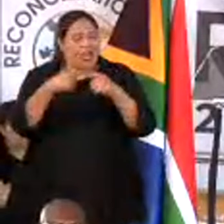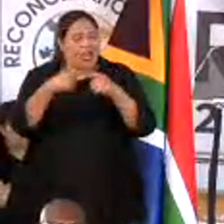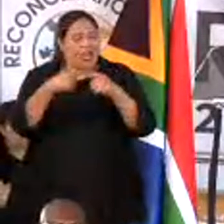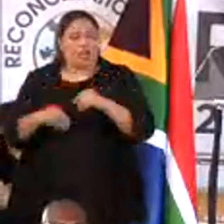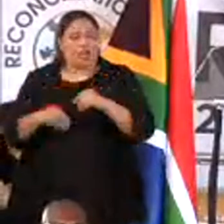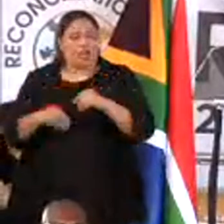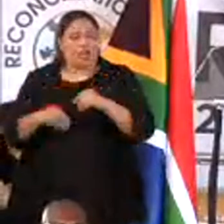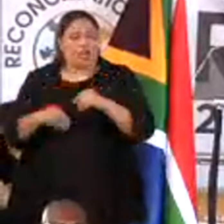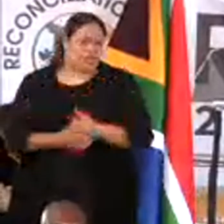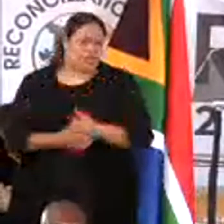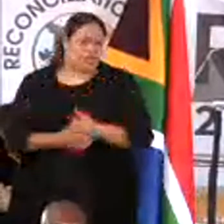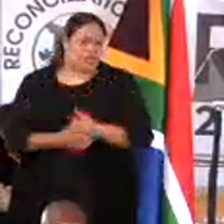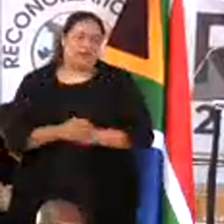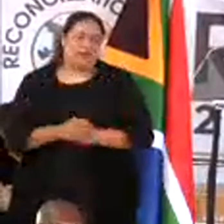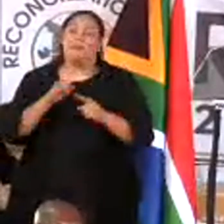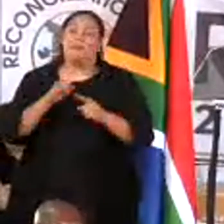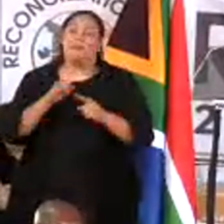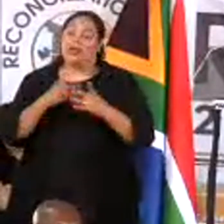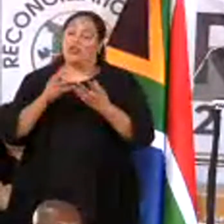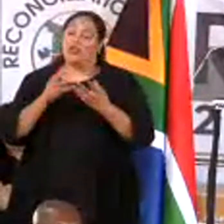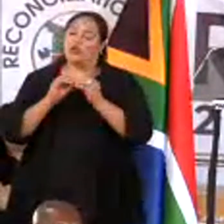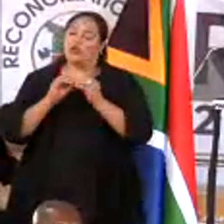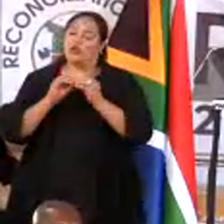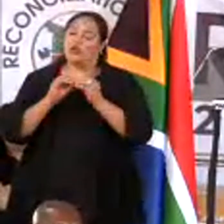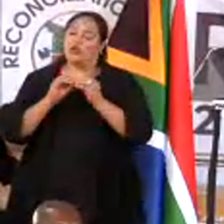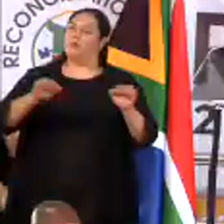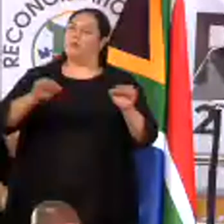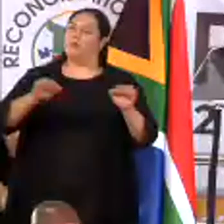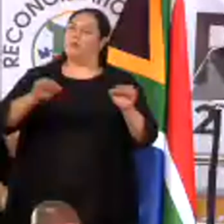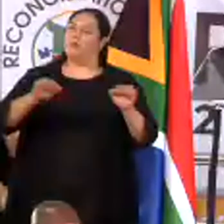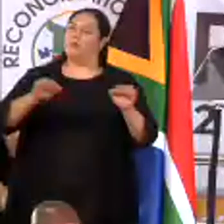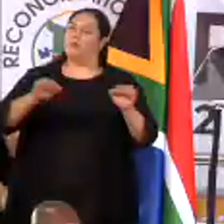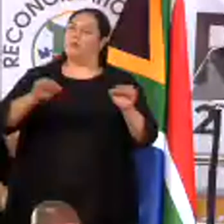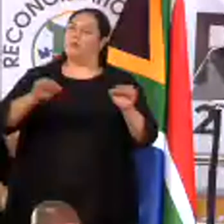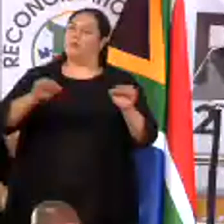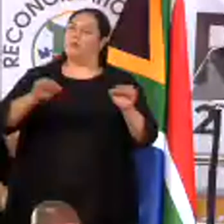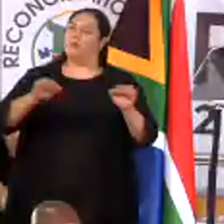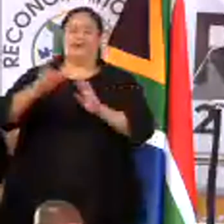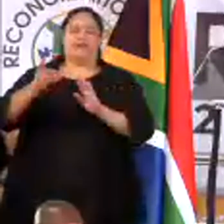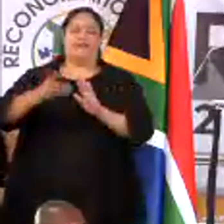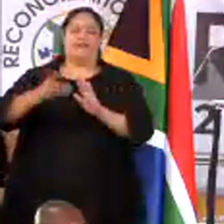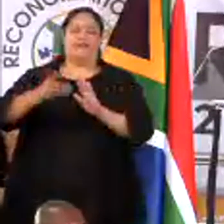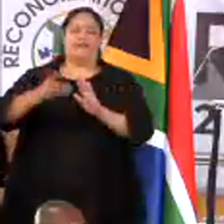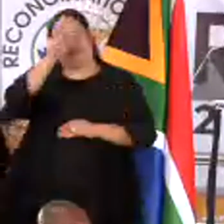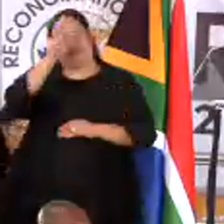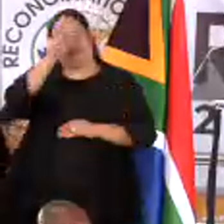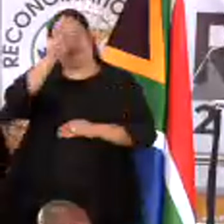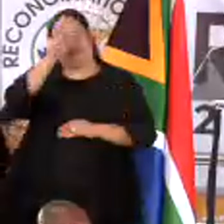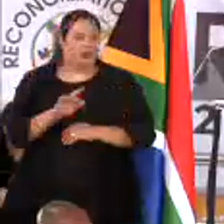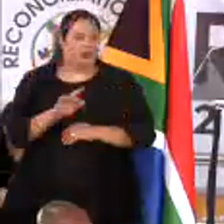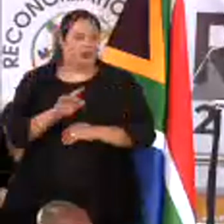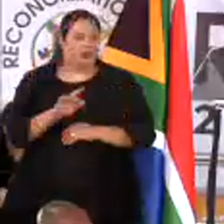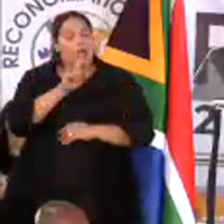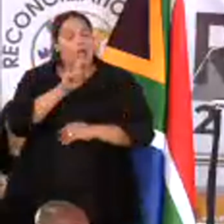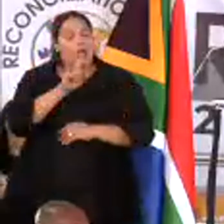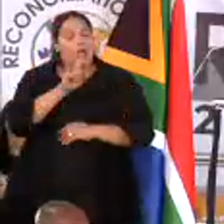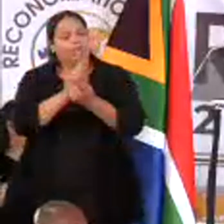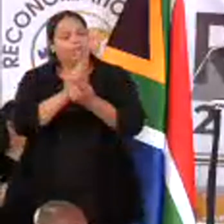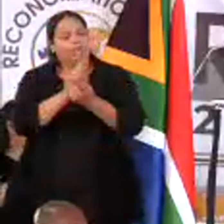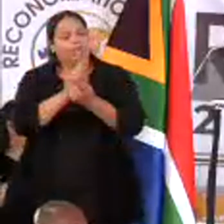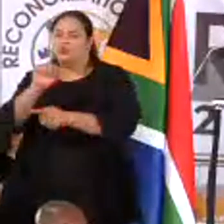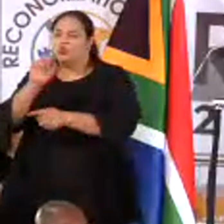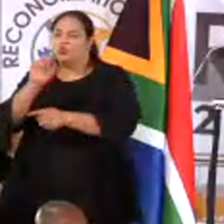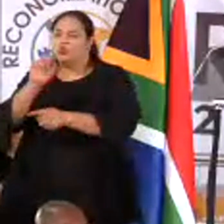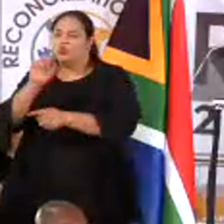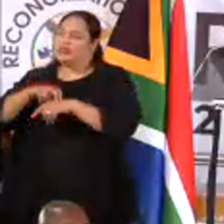poverty and building a capable and developmental state that will address the needs